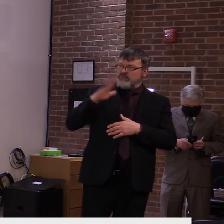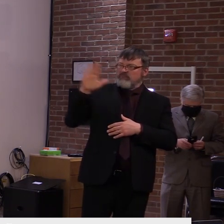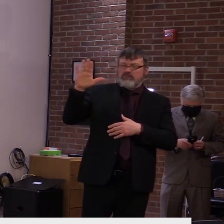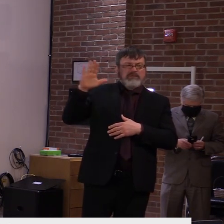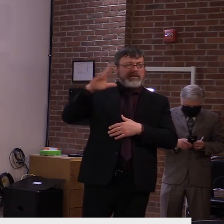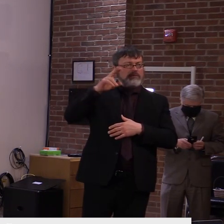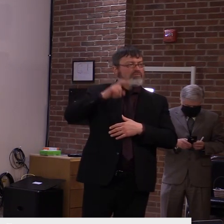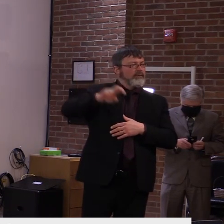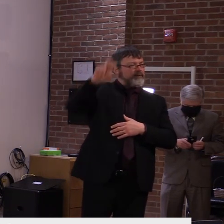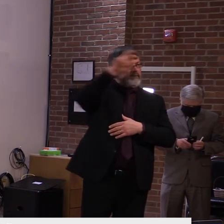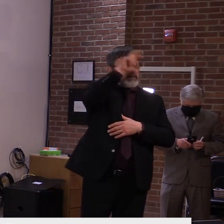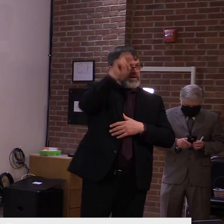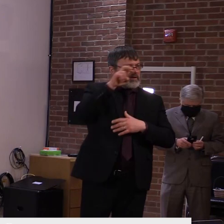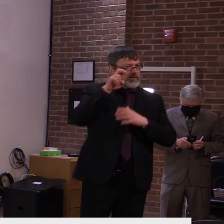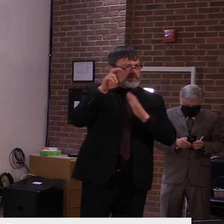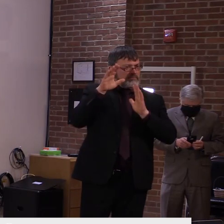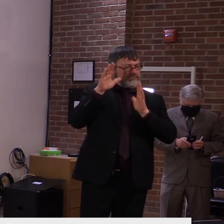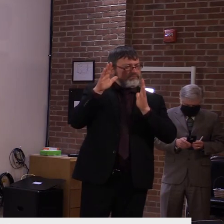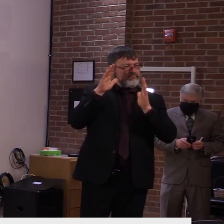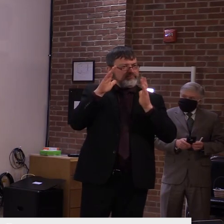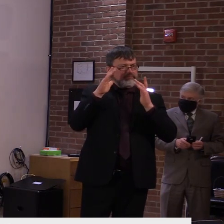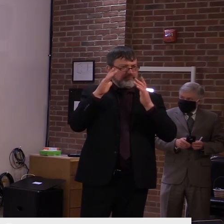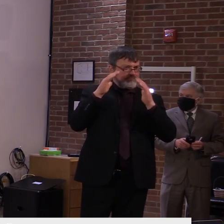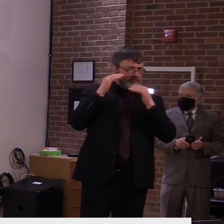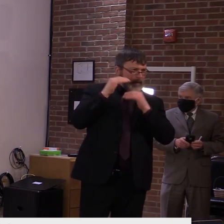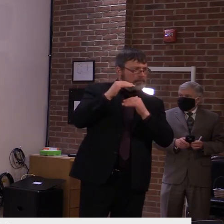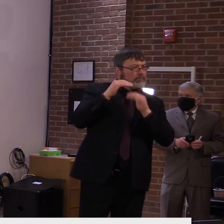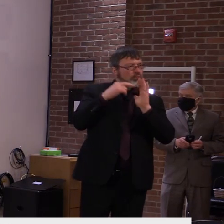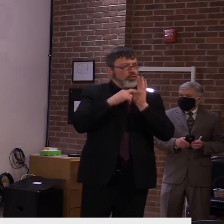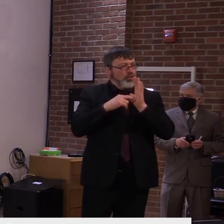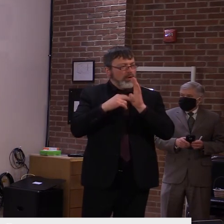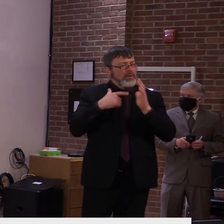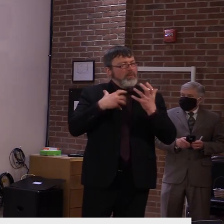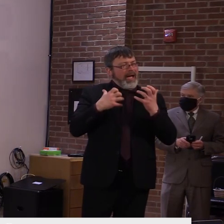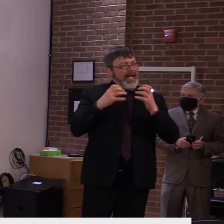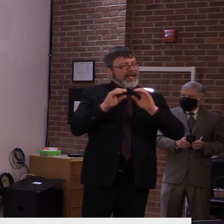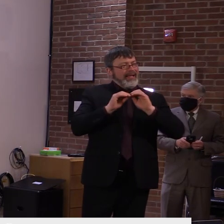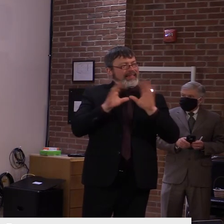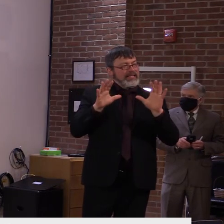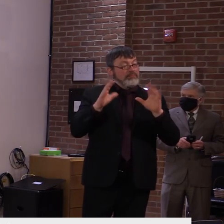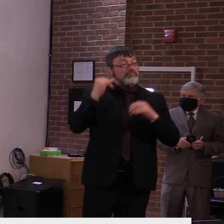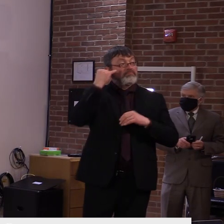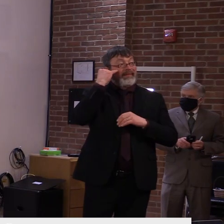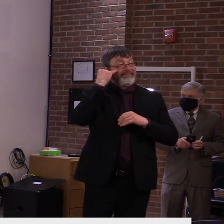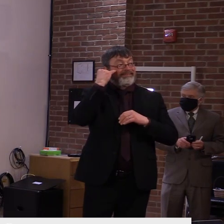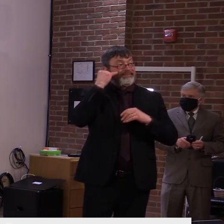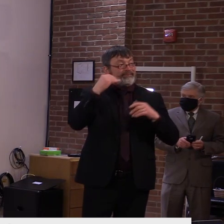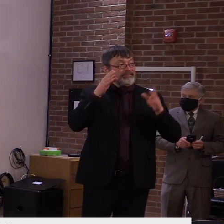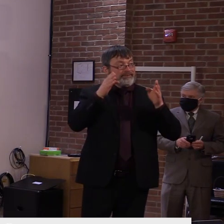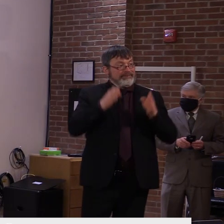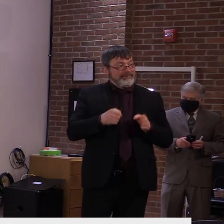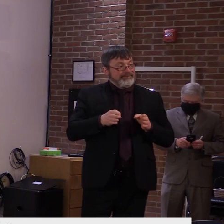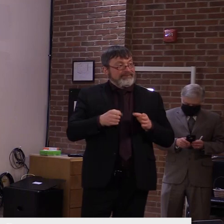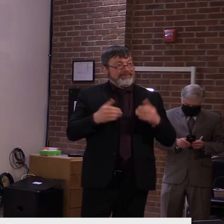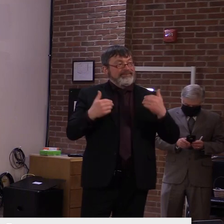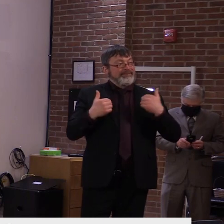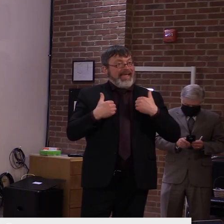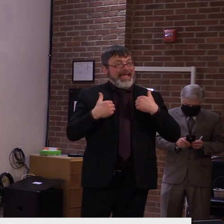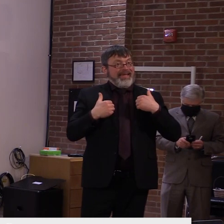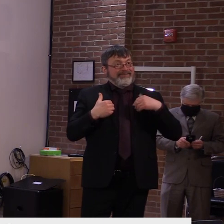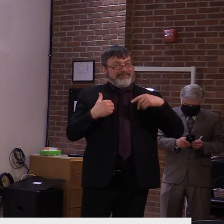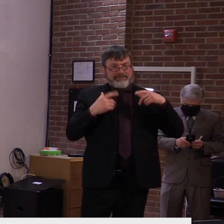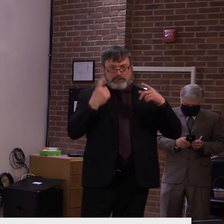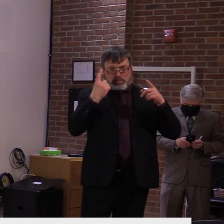coming back. Would they need to quarantine before going to get vaccinated, or would that count as a medical appointment? And